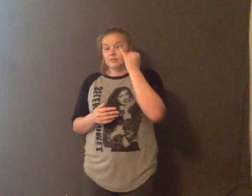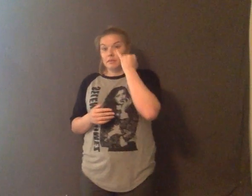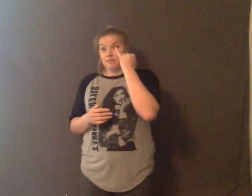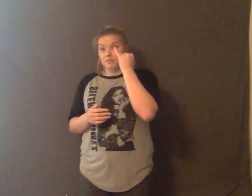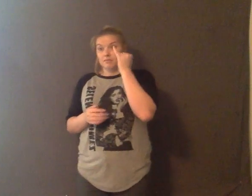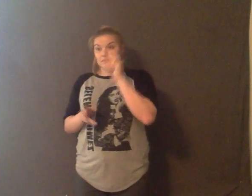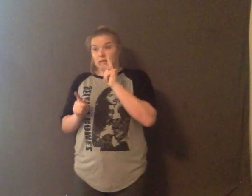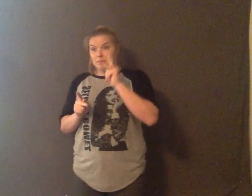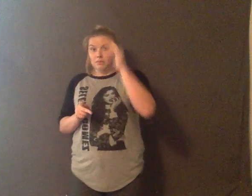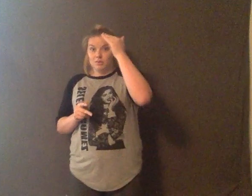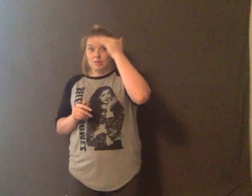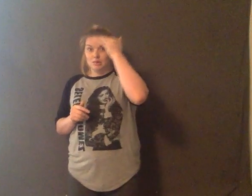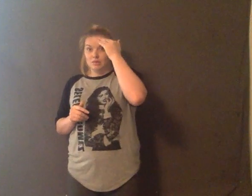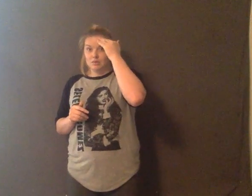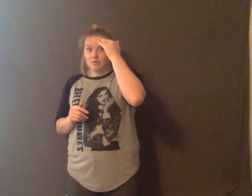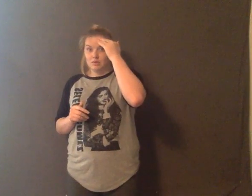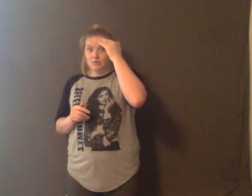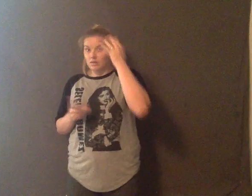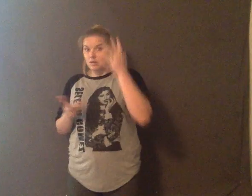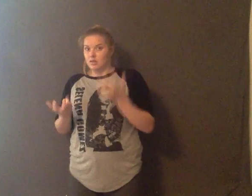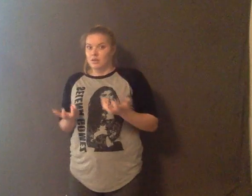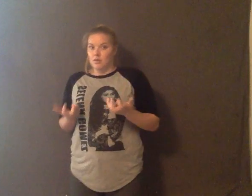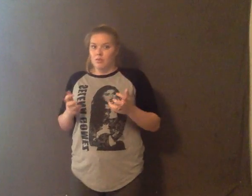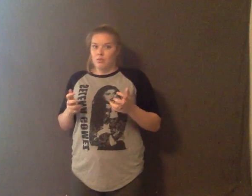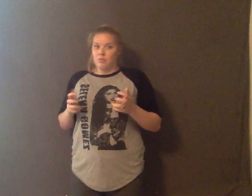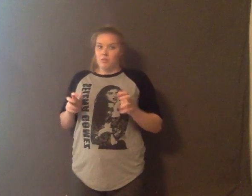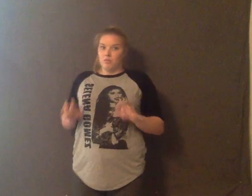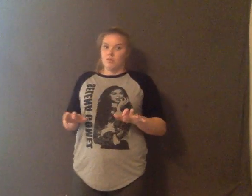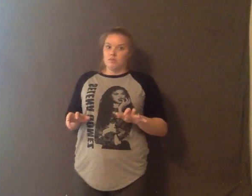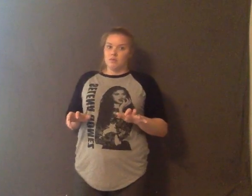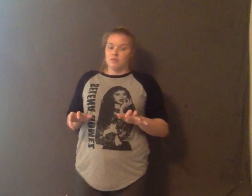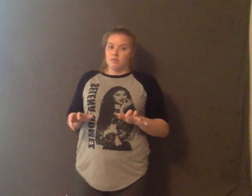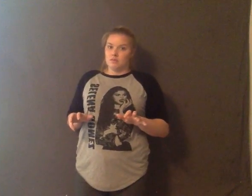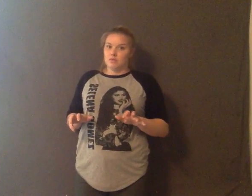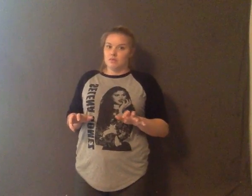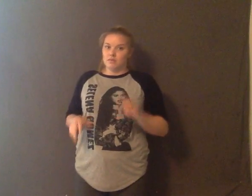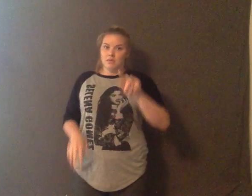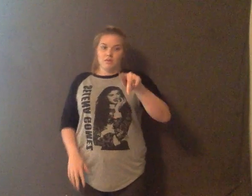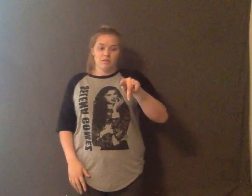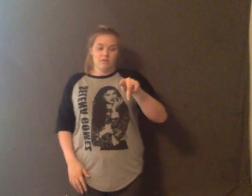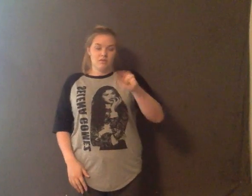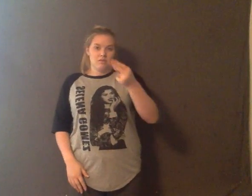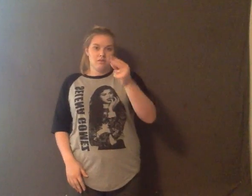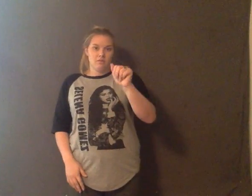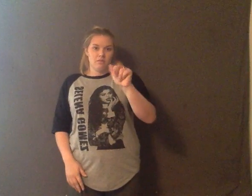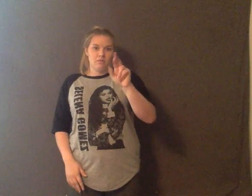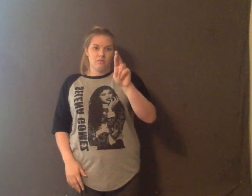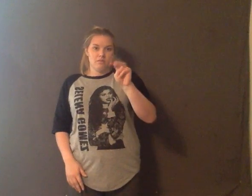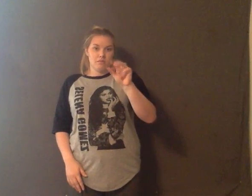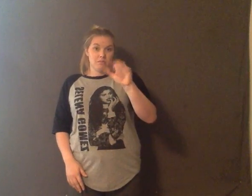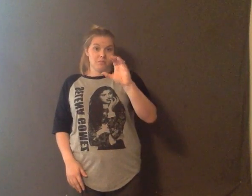and outraged. And I think people would not want to think that their pharmaceuticals, that their food are coming from these places. And that's why I